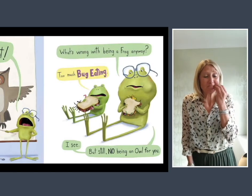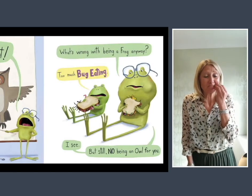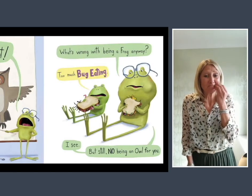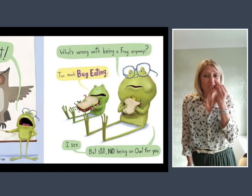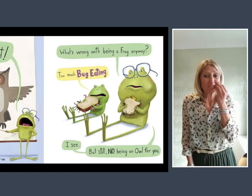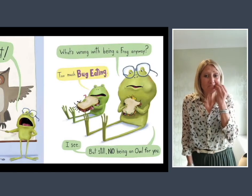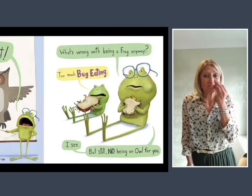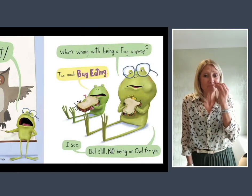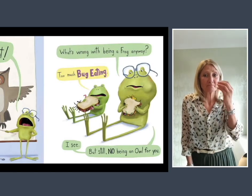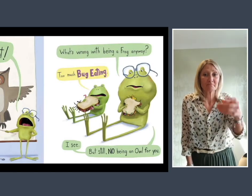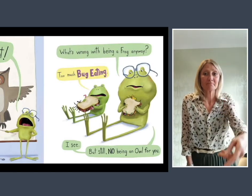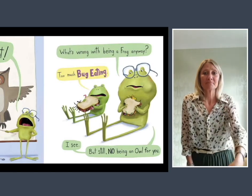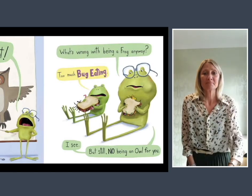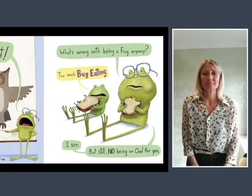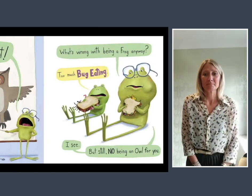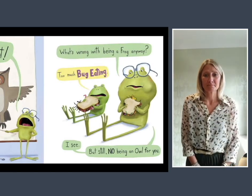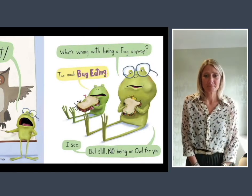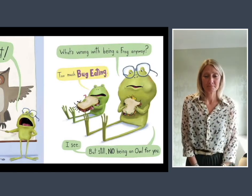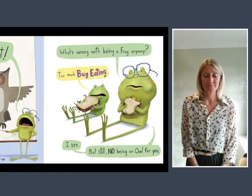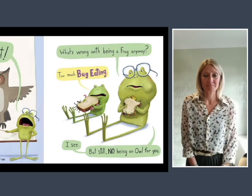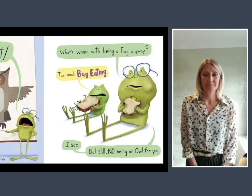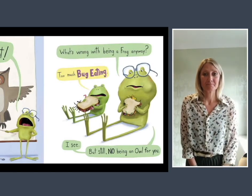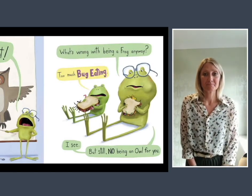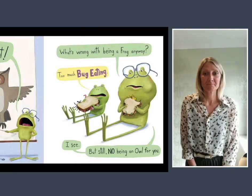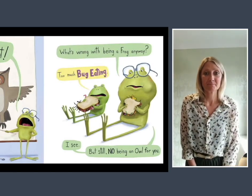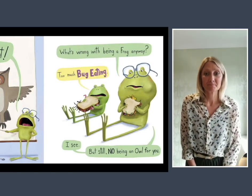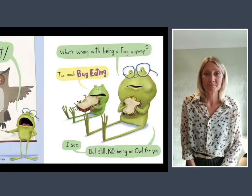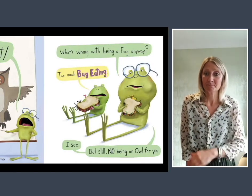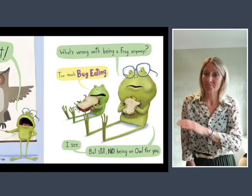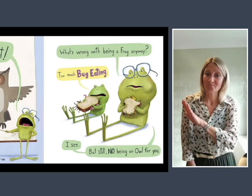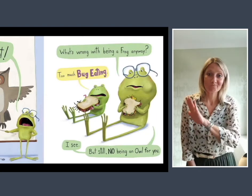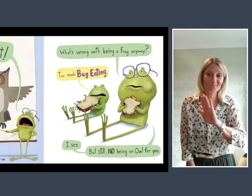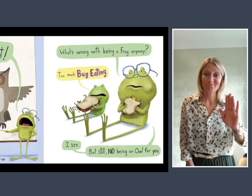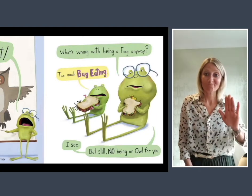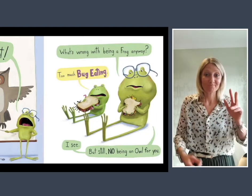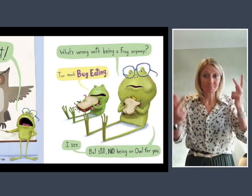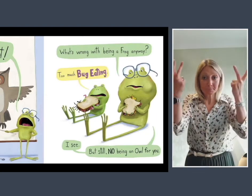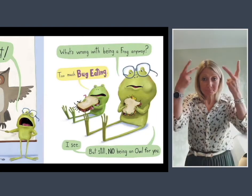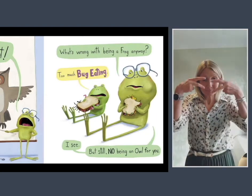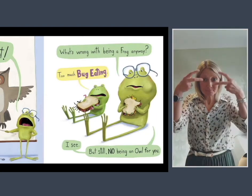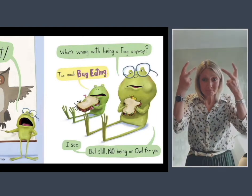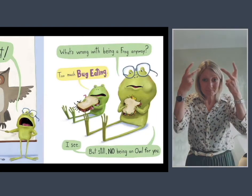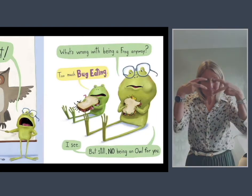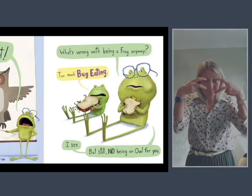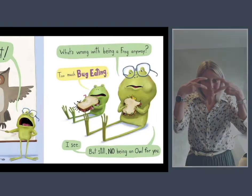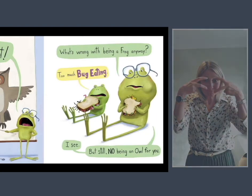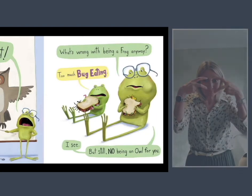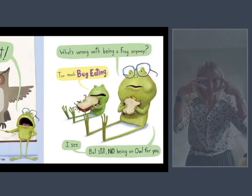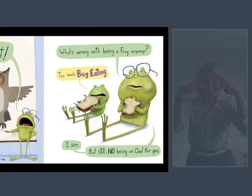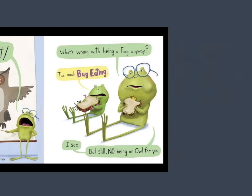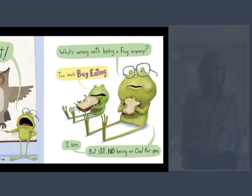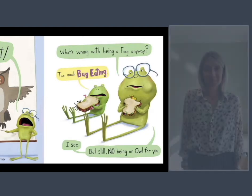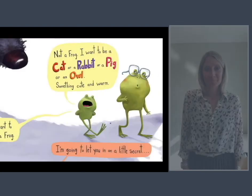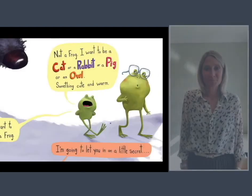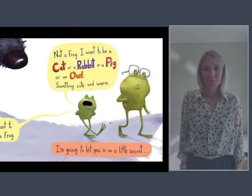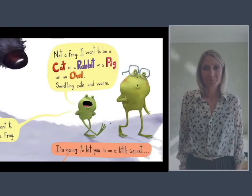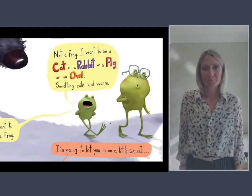I see. But still, no being an owl for you.